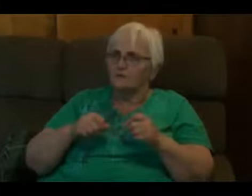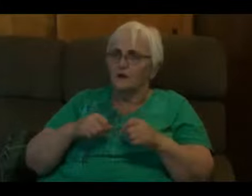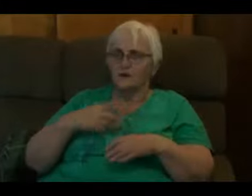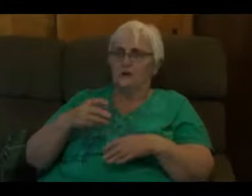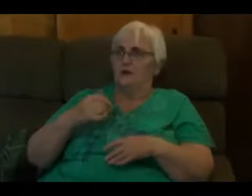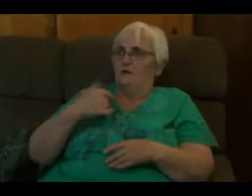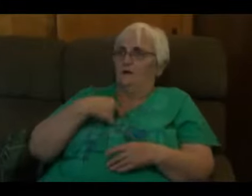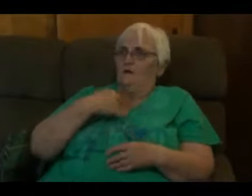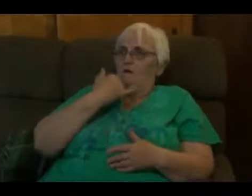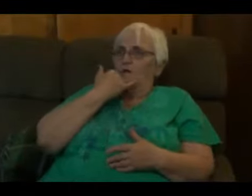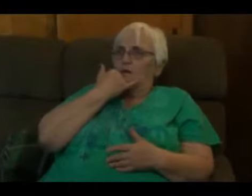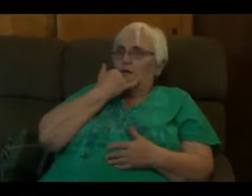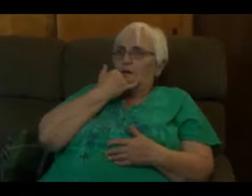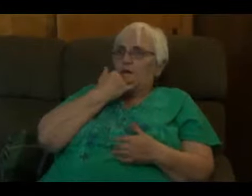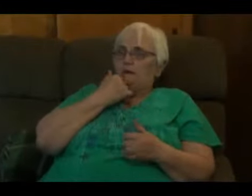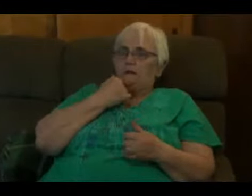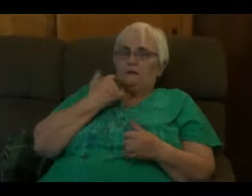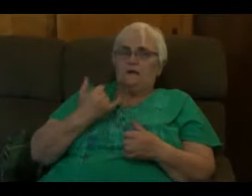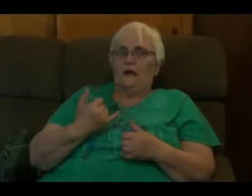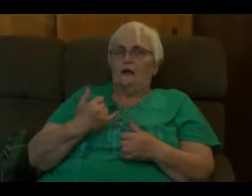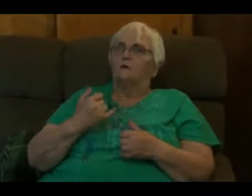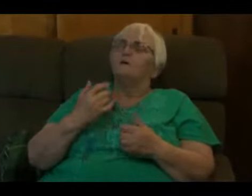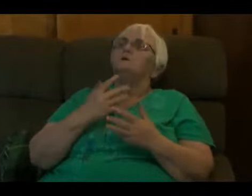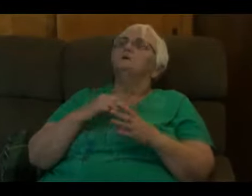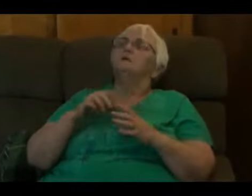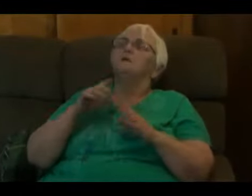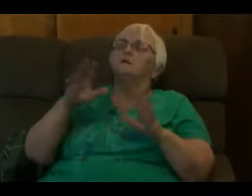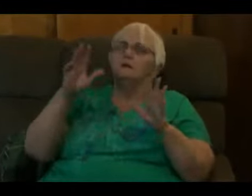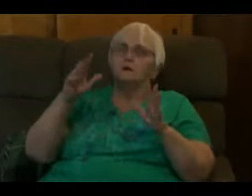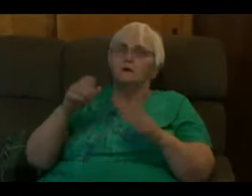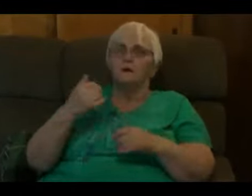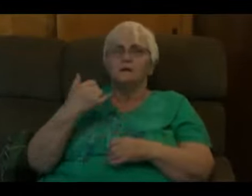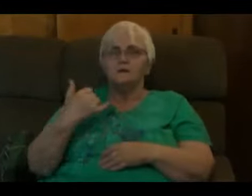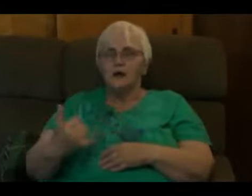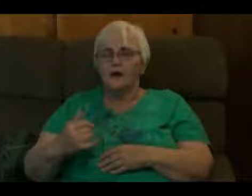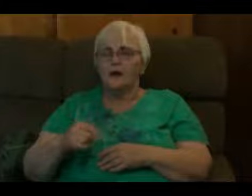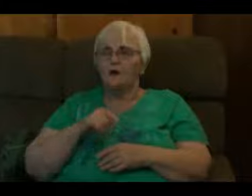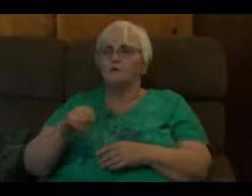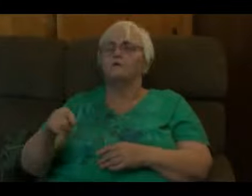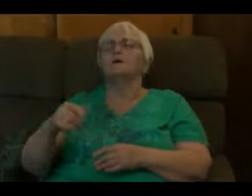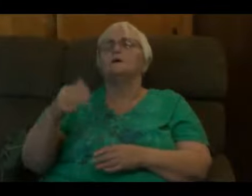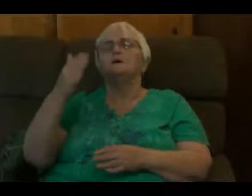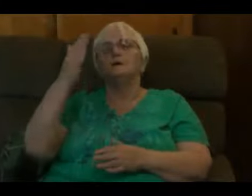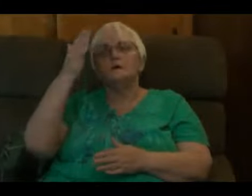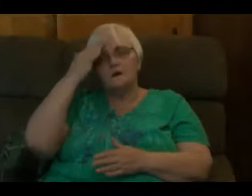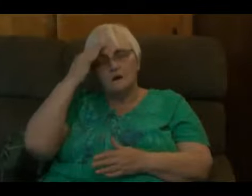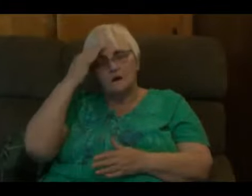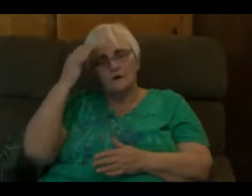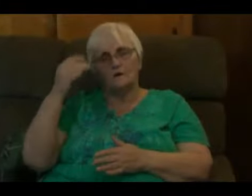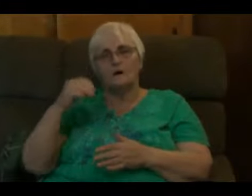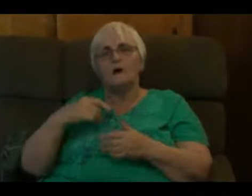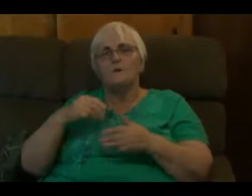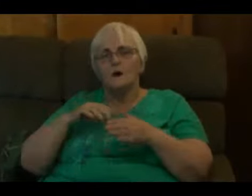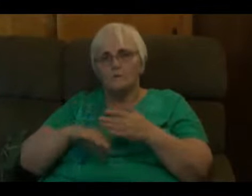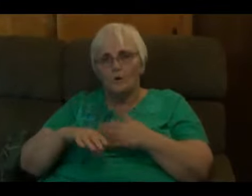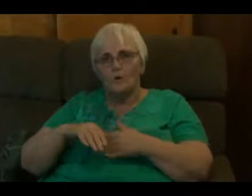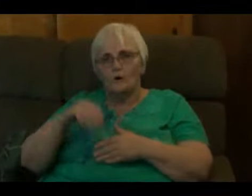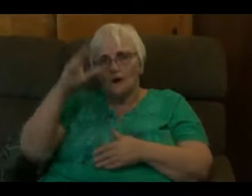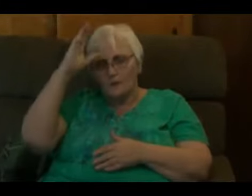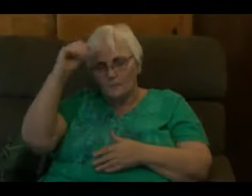wrong. Now it's clear. Okay, now they know. That, you know what, I was born a male, and I'm supposed to